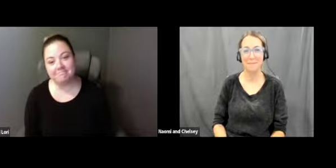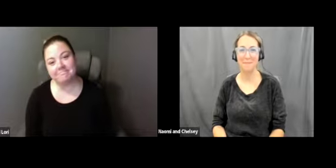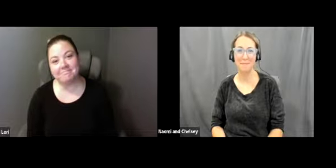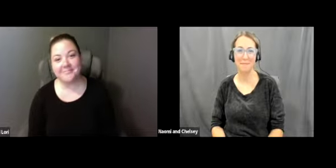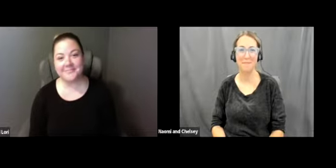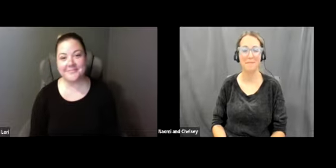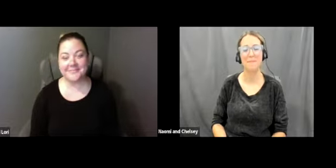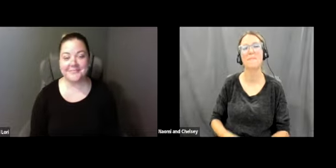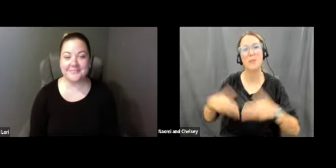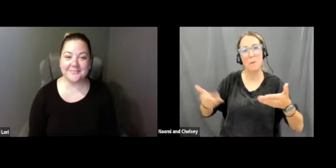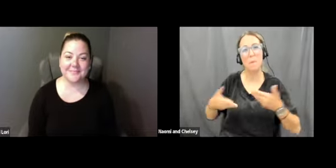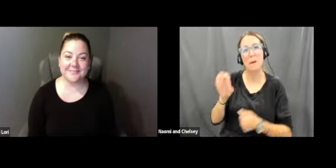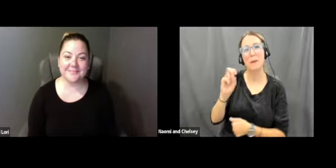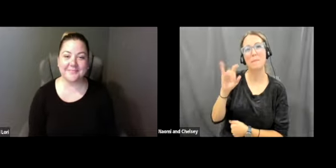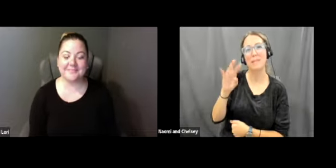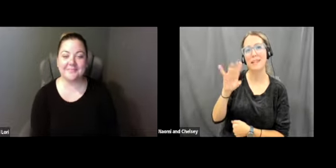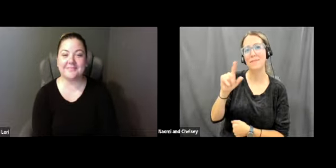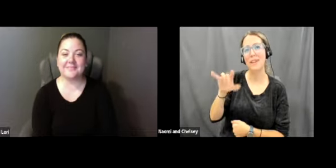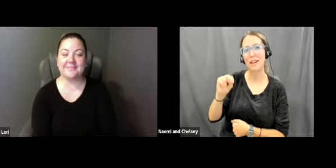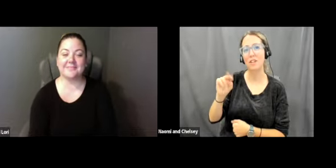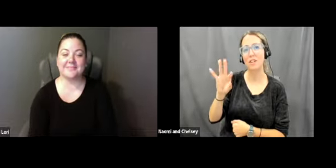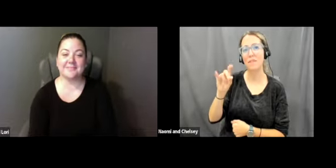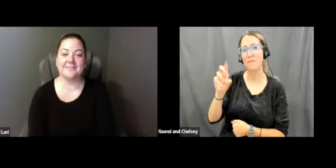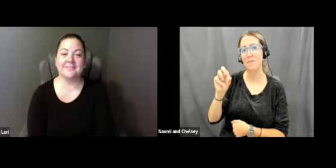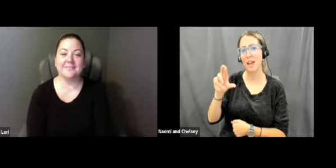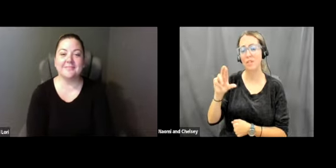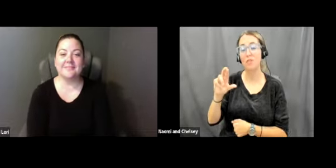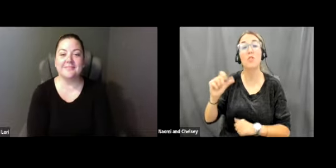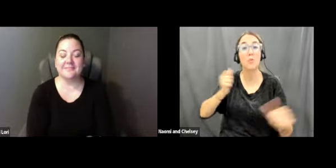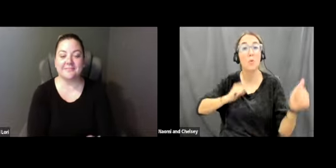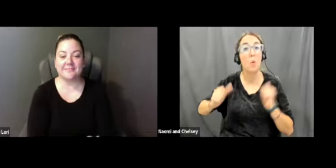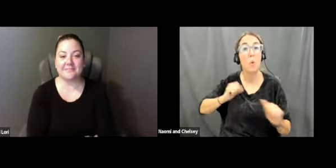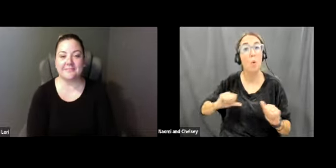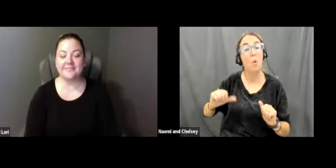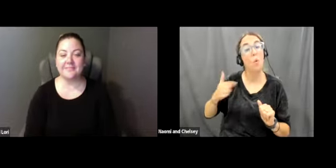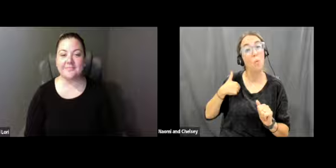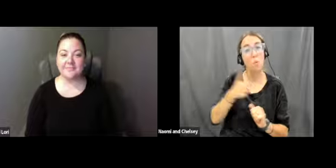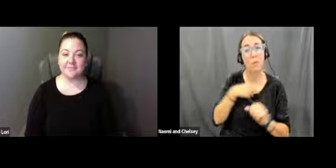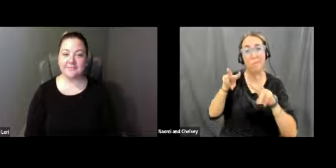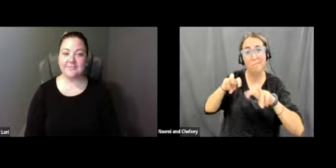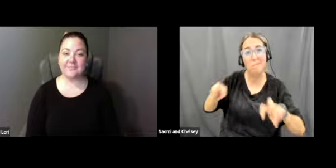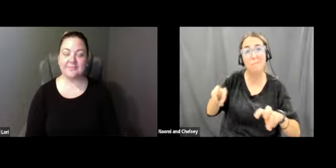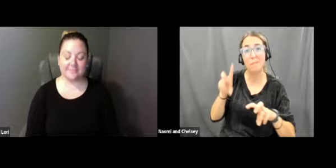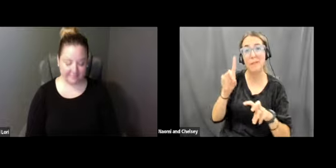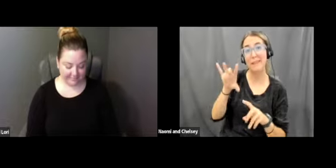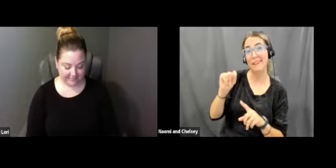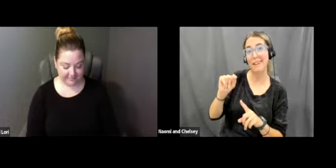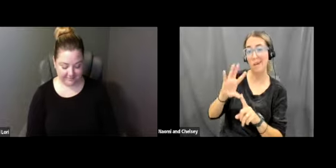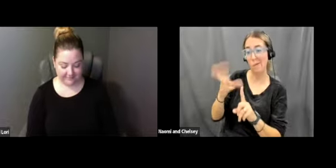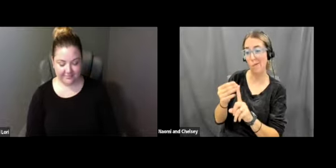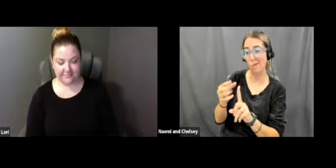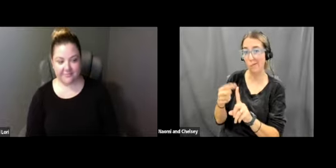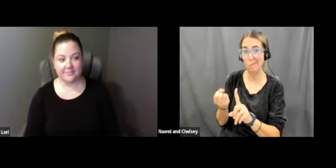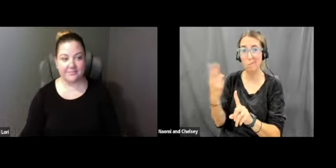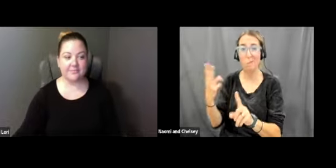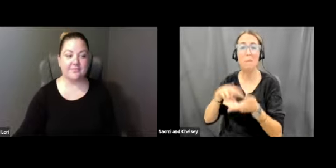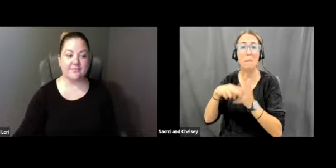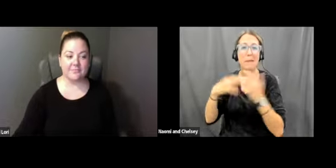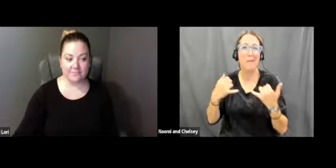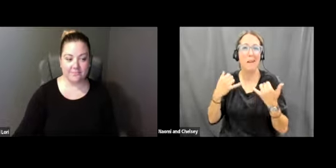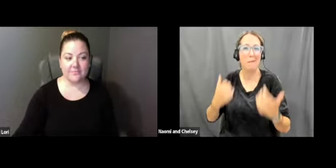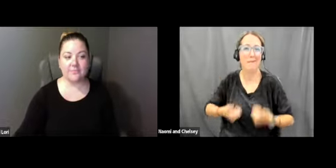Welcome to Satisfaction Factor, the podcast where we explore how ditching diet culture makes our whole lives more satisfying.